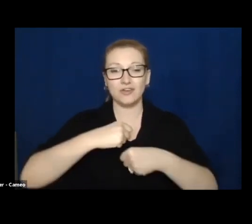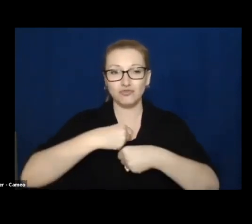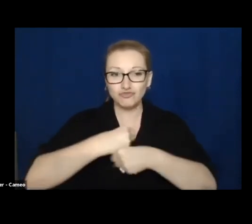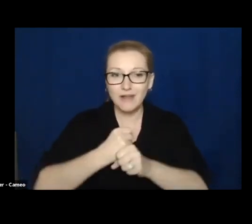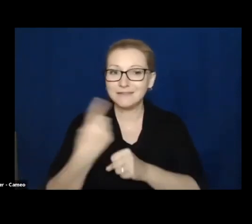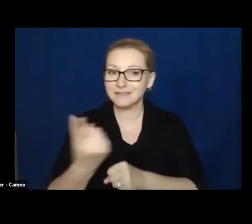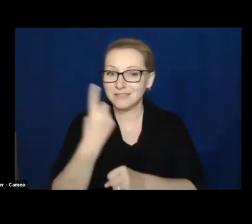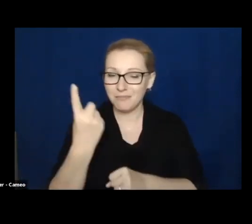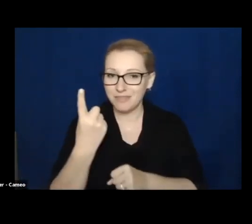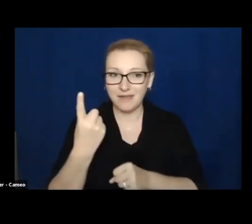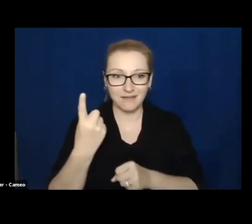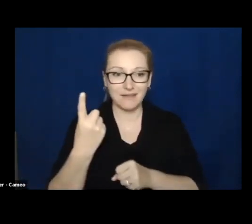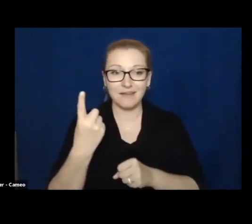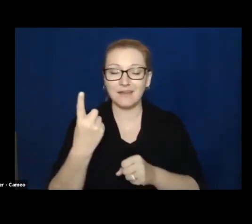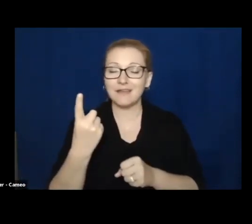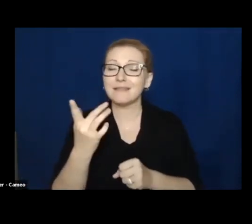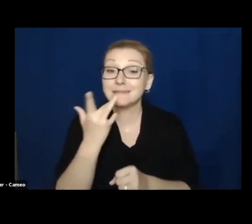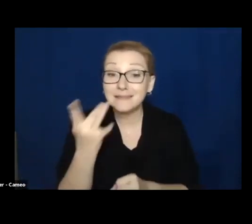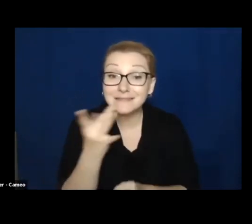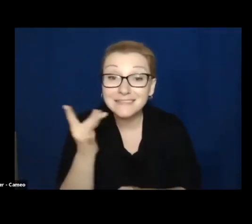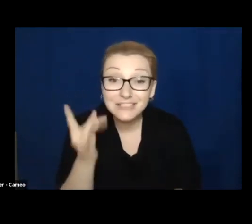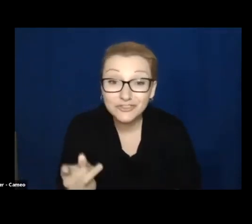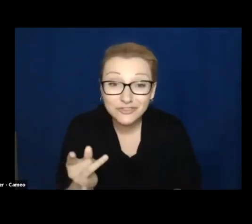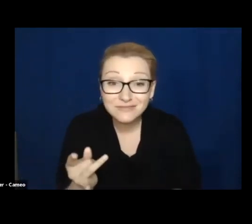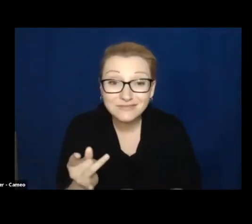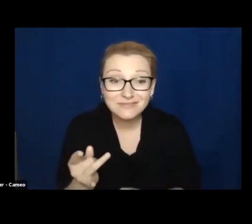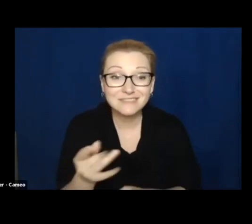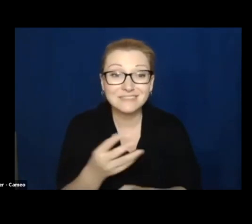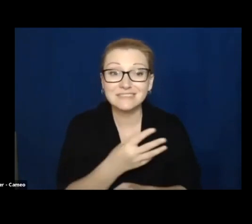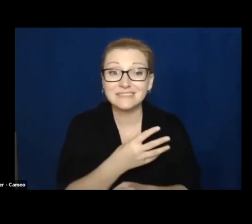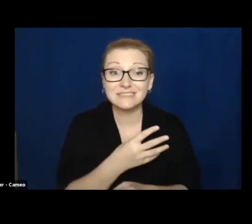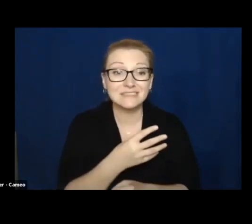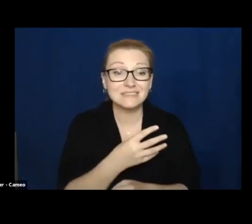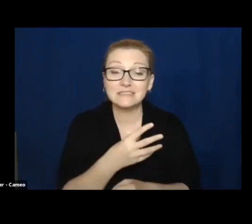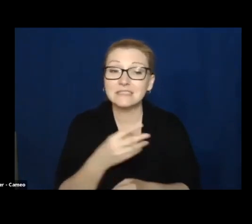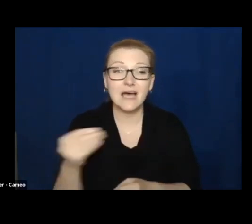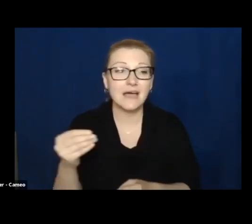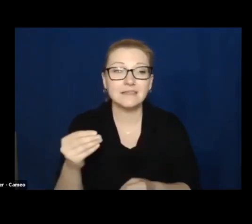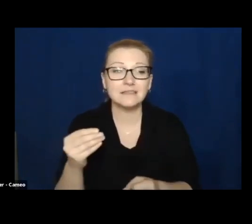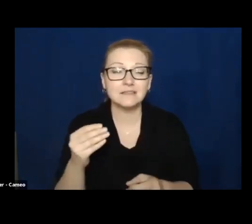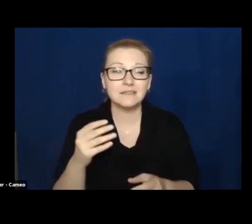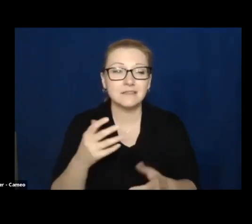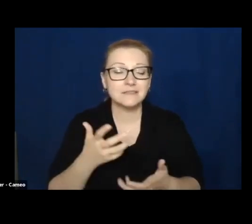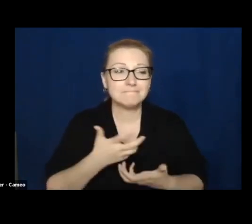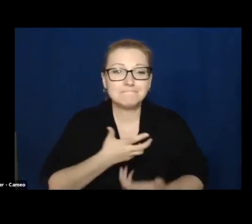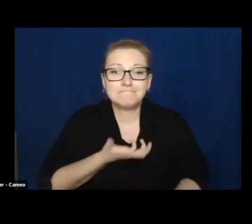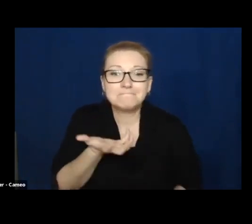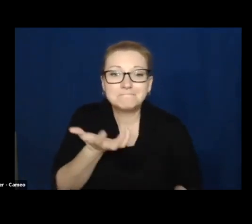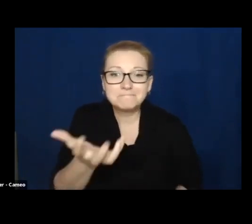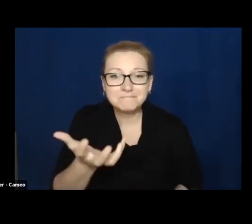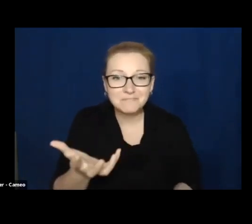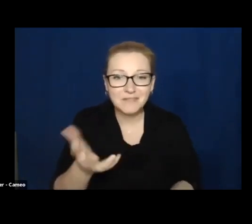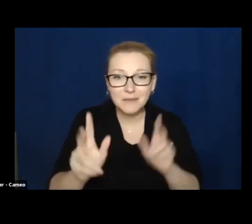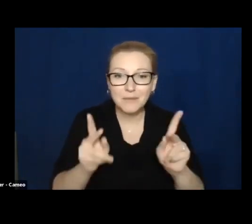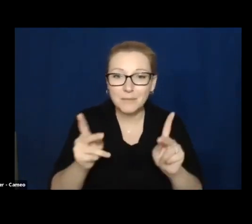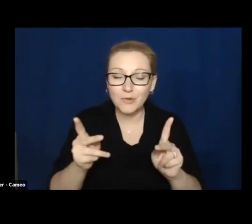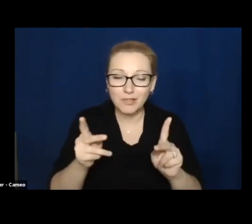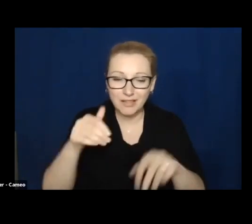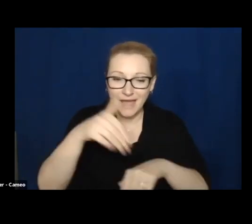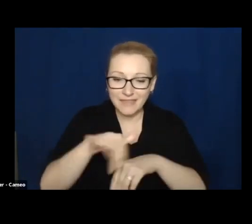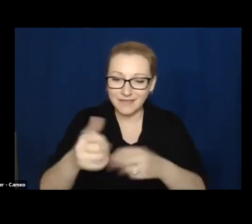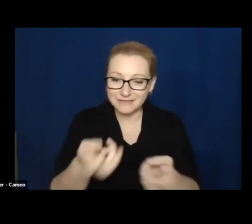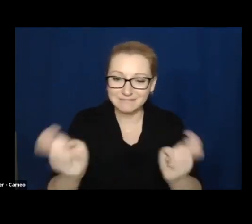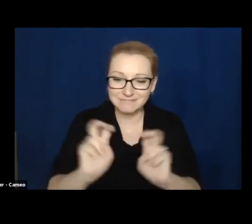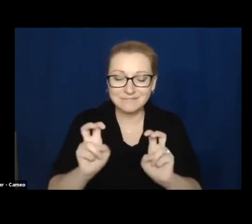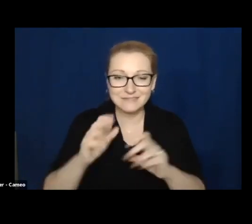and gives to the people at my table as me giving a form of love to them.